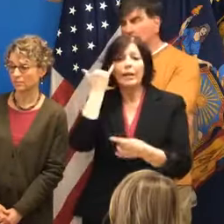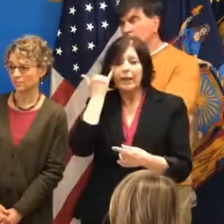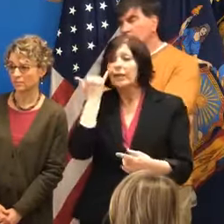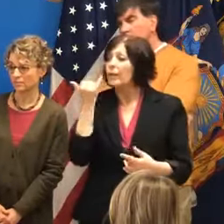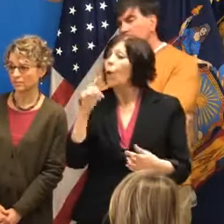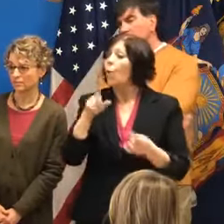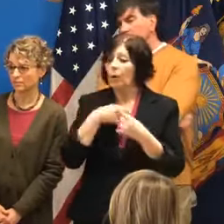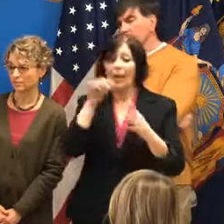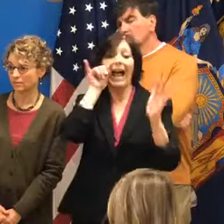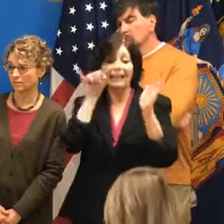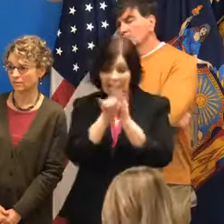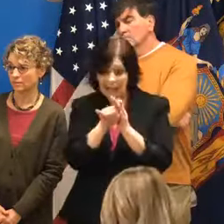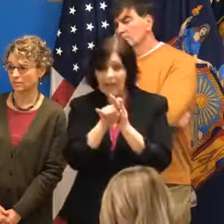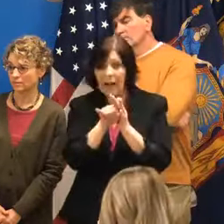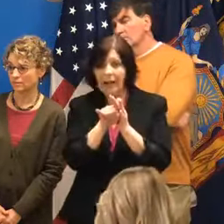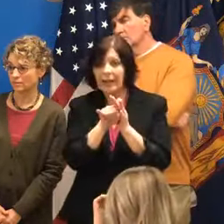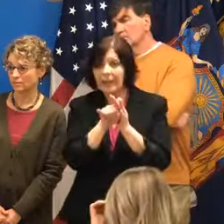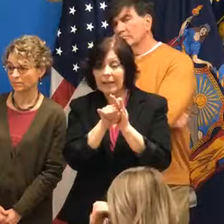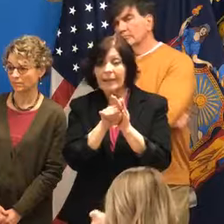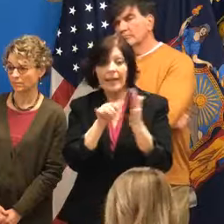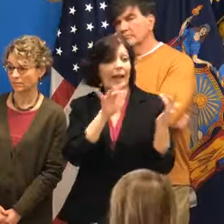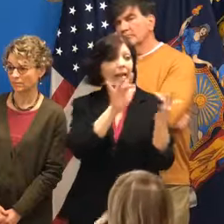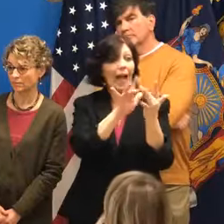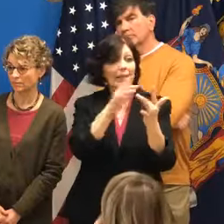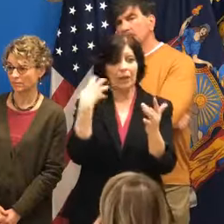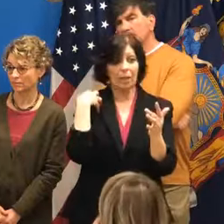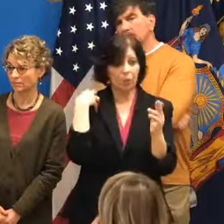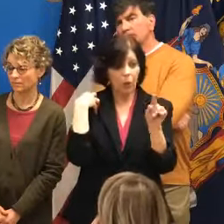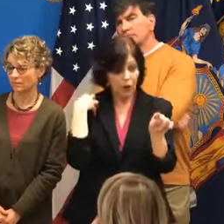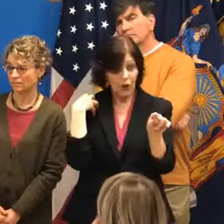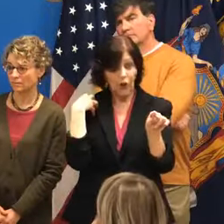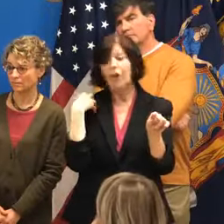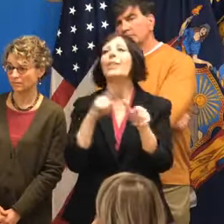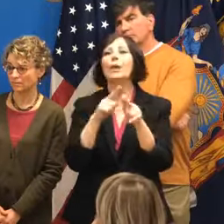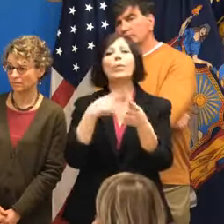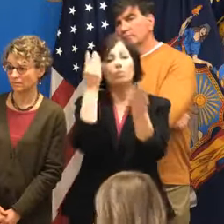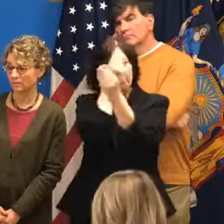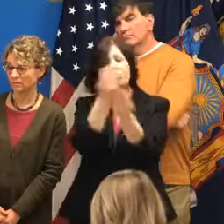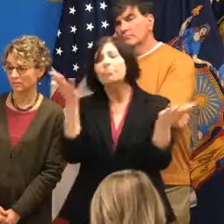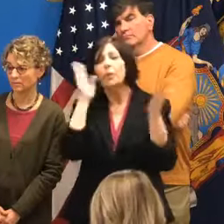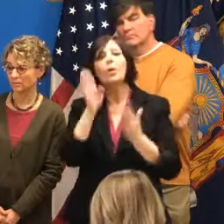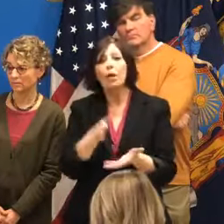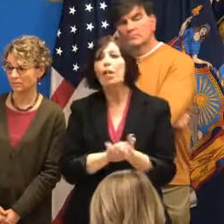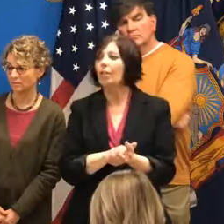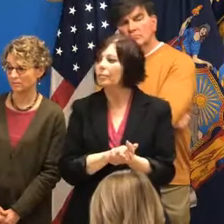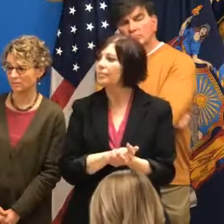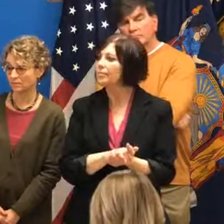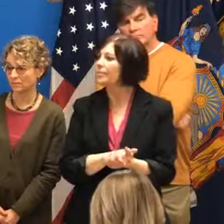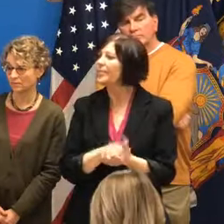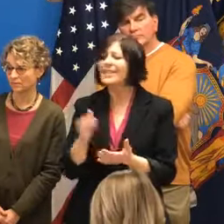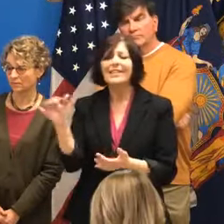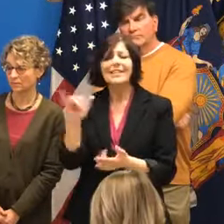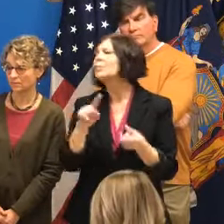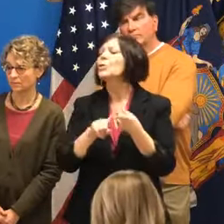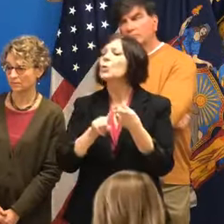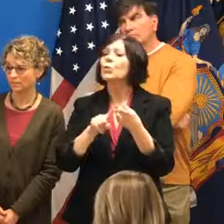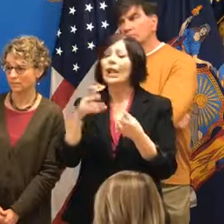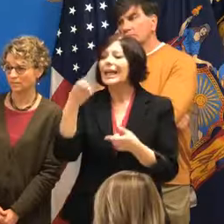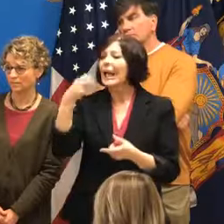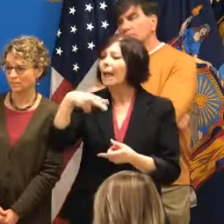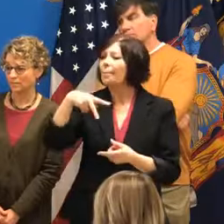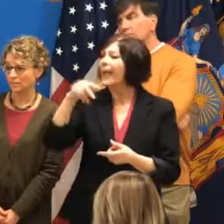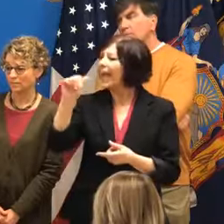once we've identified that and contact the employer, issues such as that, we will let the public know. Very similar to what we've done like HEPA